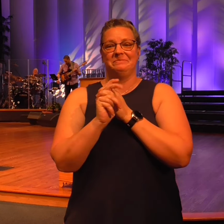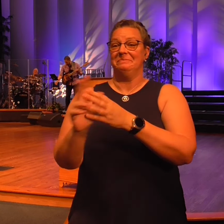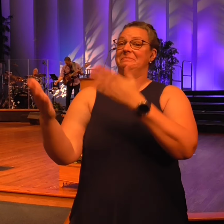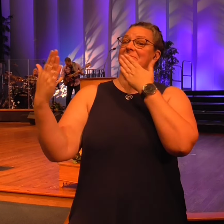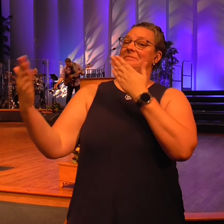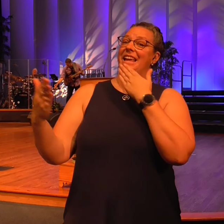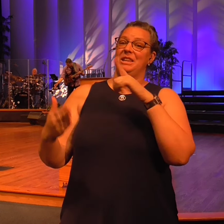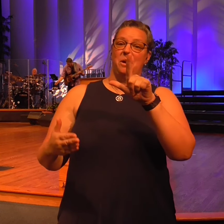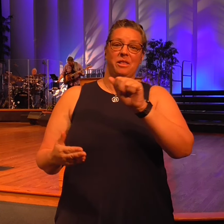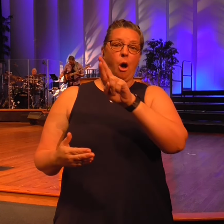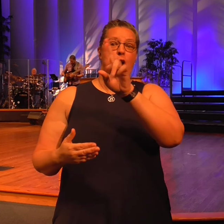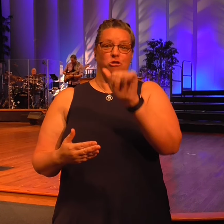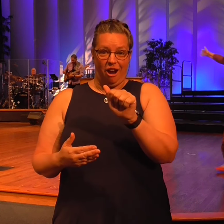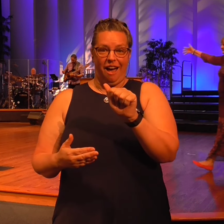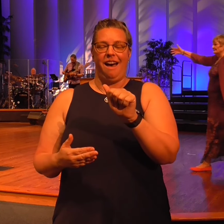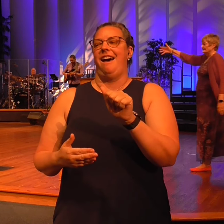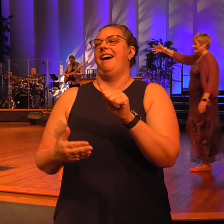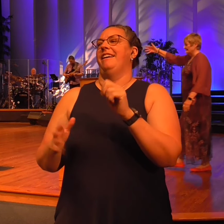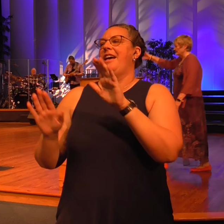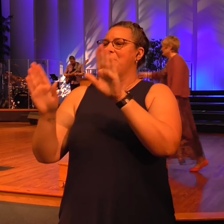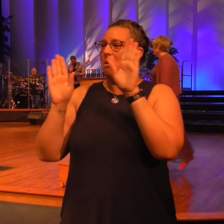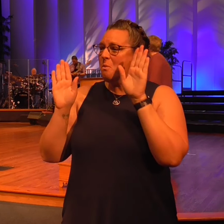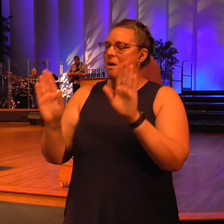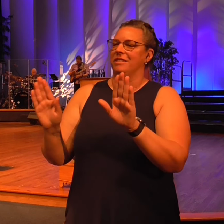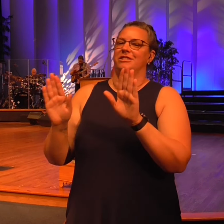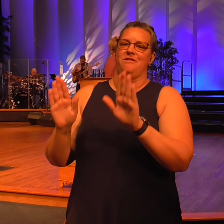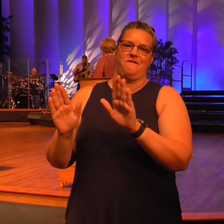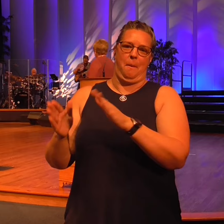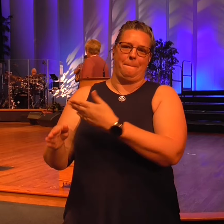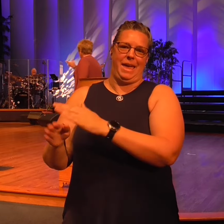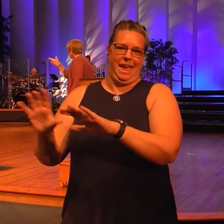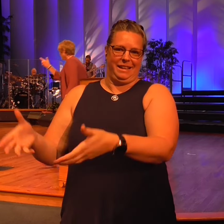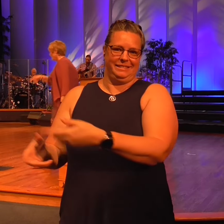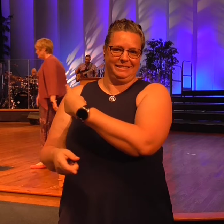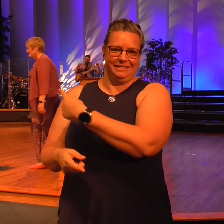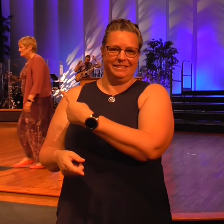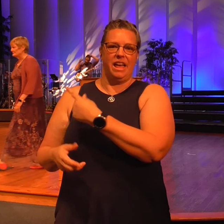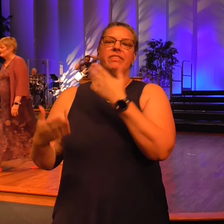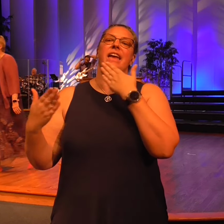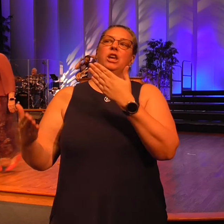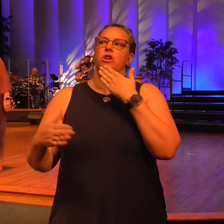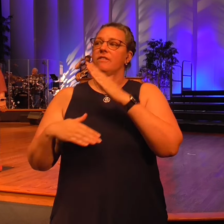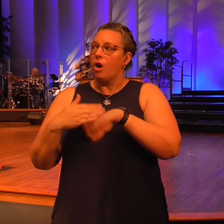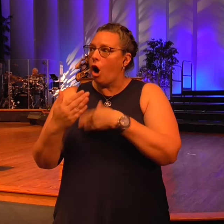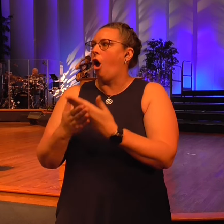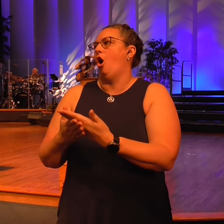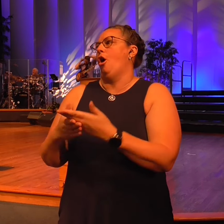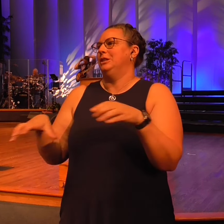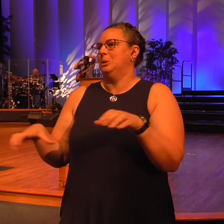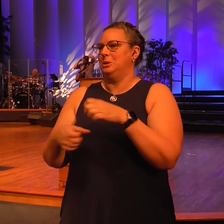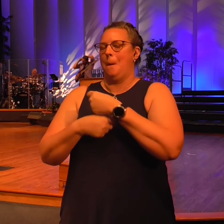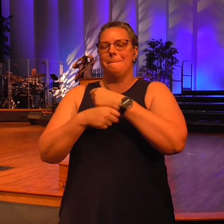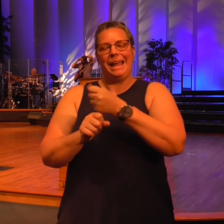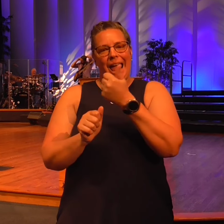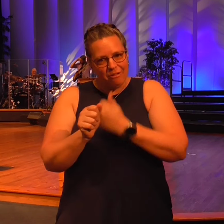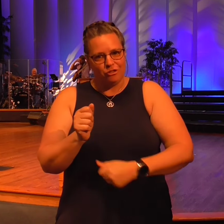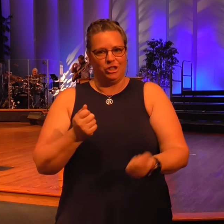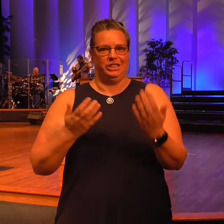Thank you, Laura, and our wonderful, wonderful band. Thank you for all you do to make every service